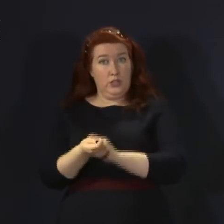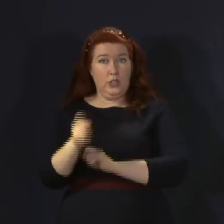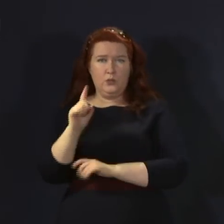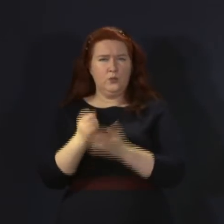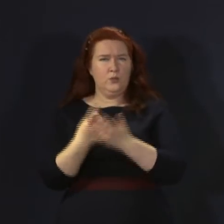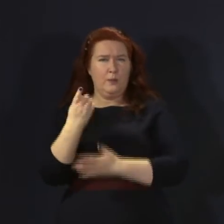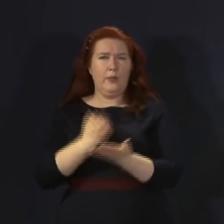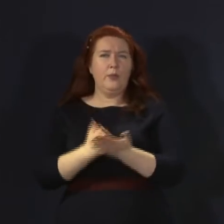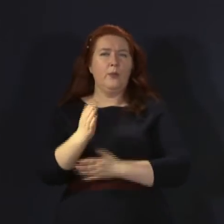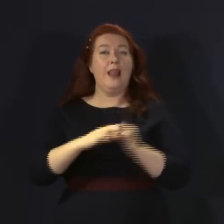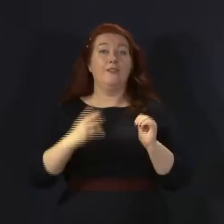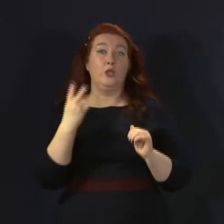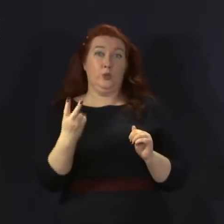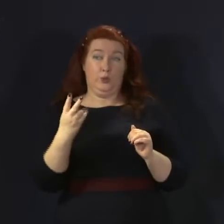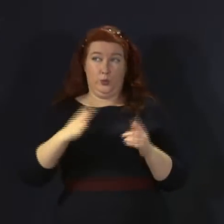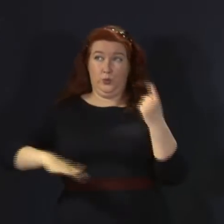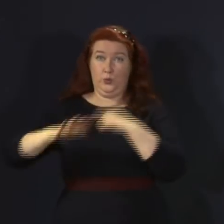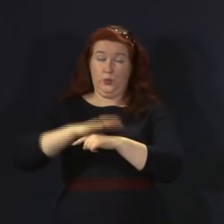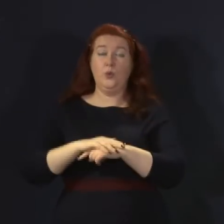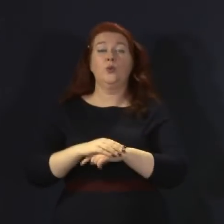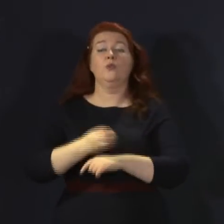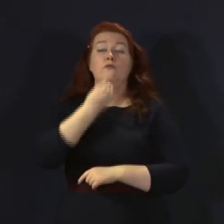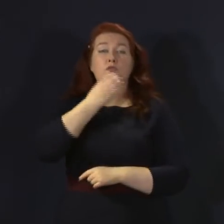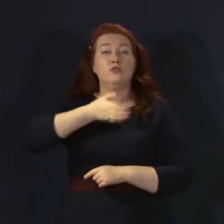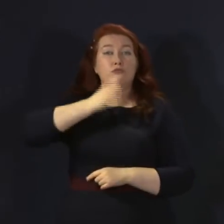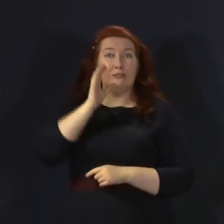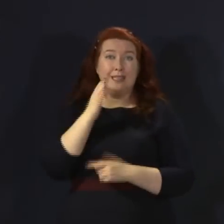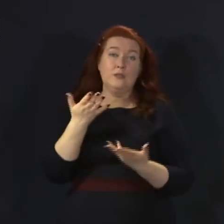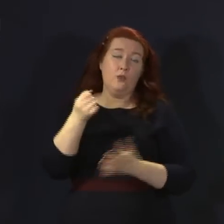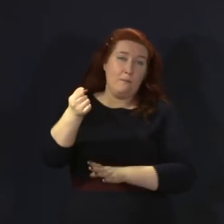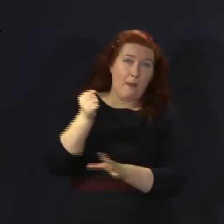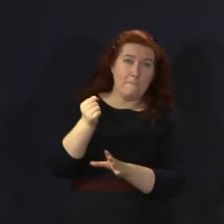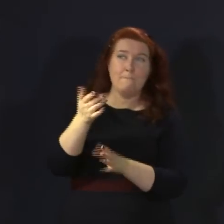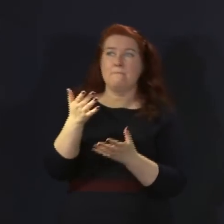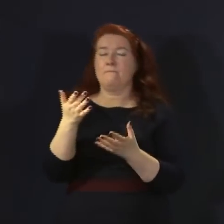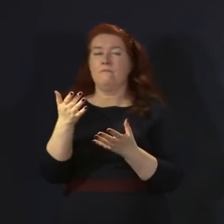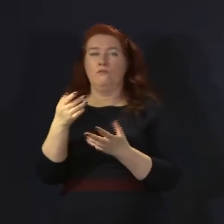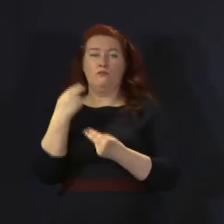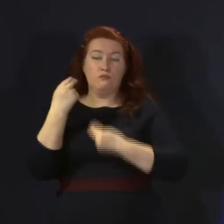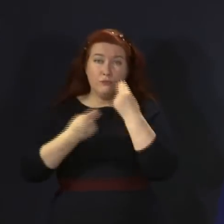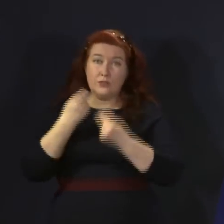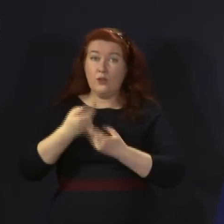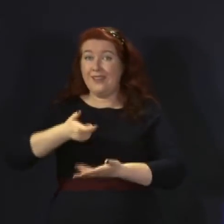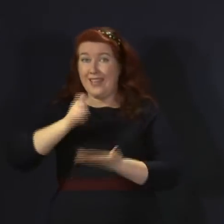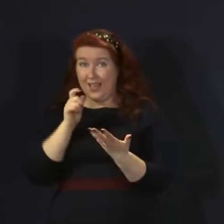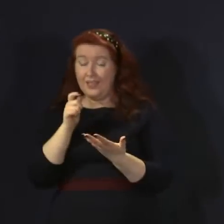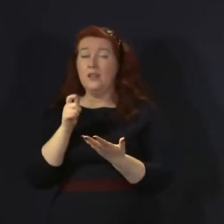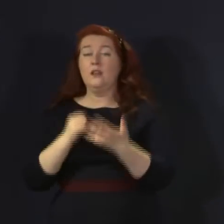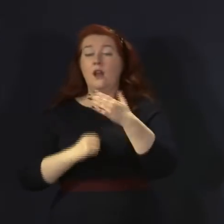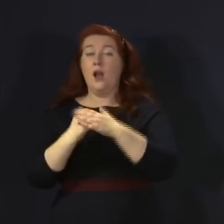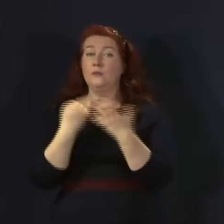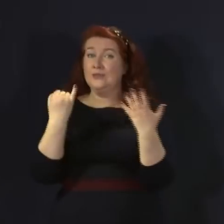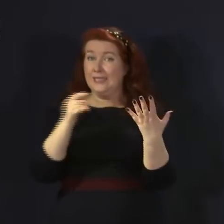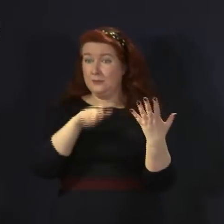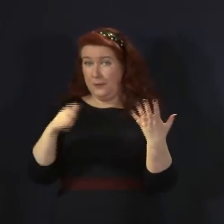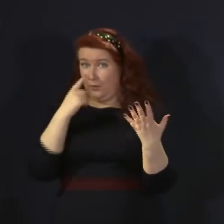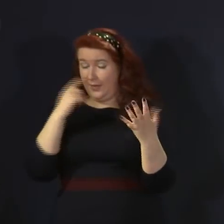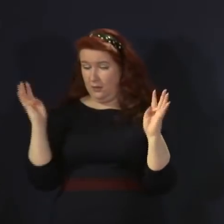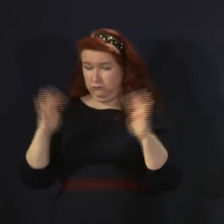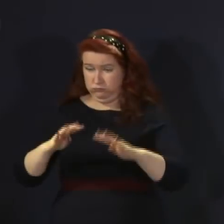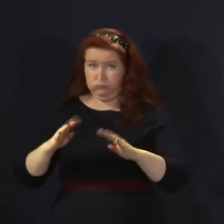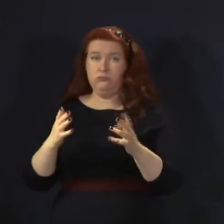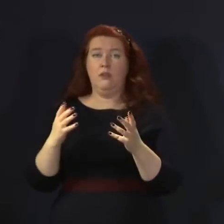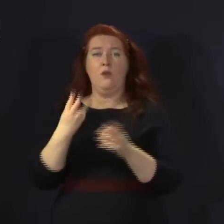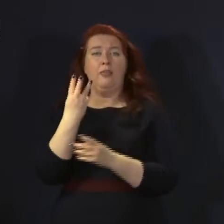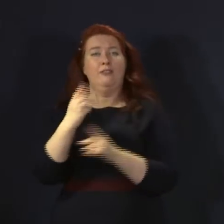move to level 2. In hospitality settings, pubs, restaurants and cafes, groups of up to 6 people from up to 3 households will be allowed to